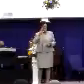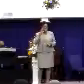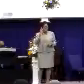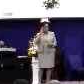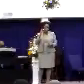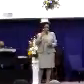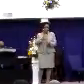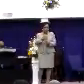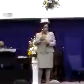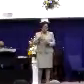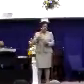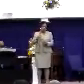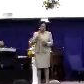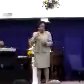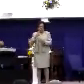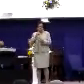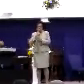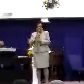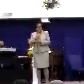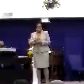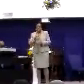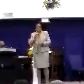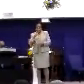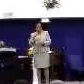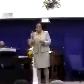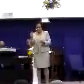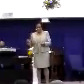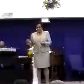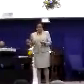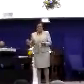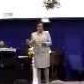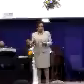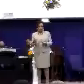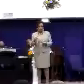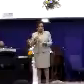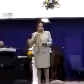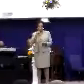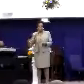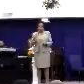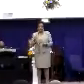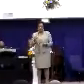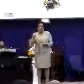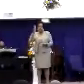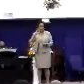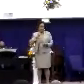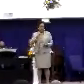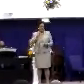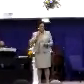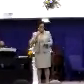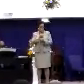being sanctified don't come overnight. Amen. And God is not gonna sanctify you.